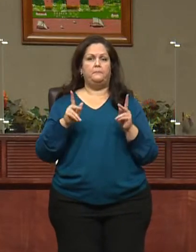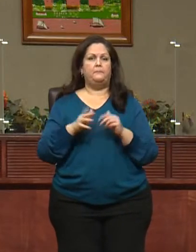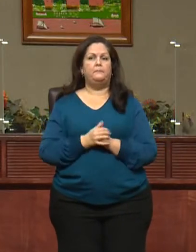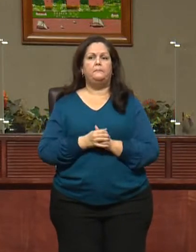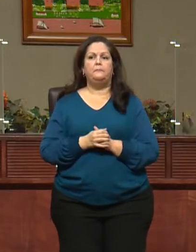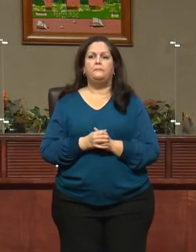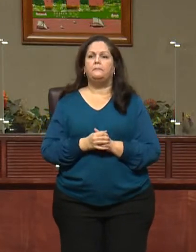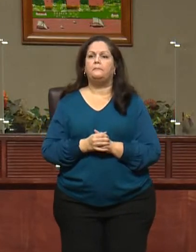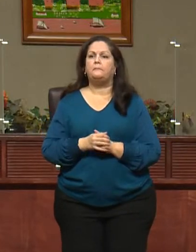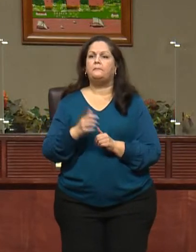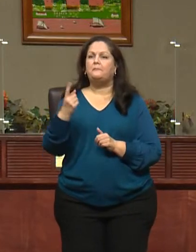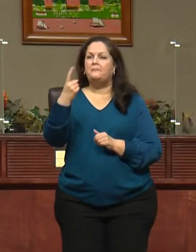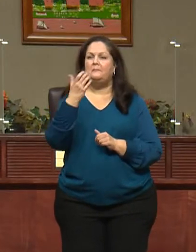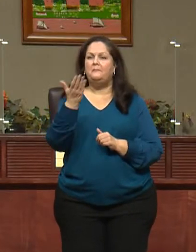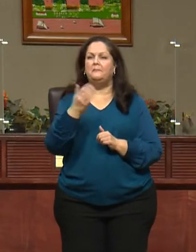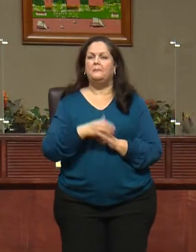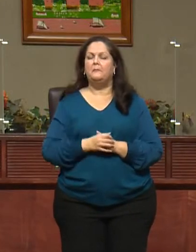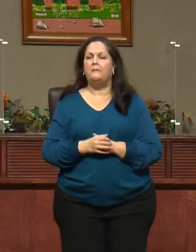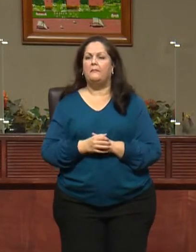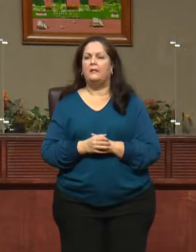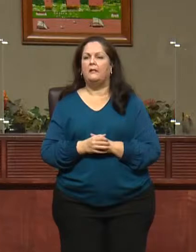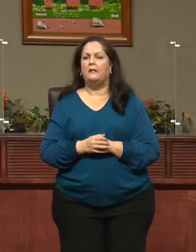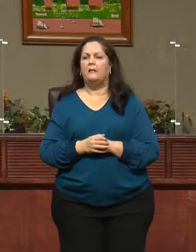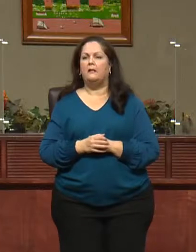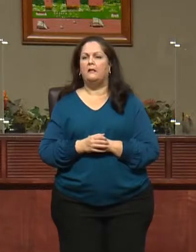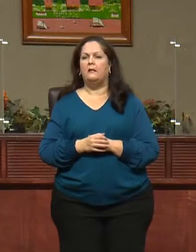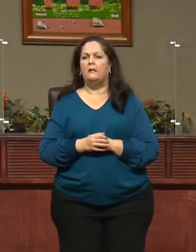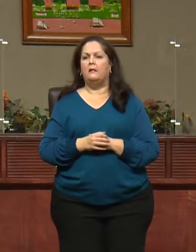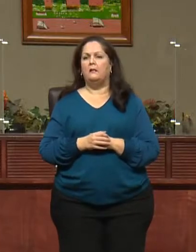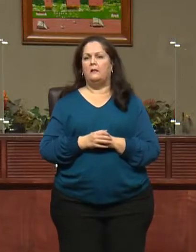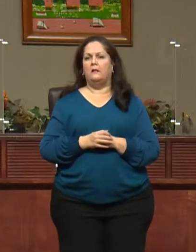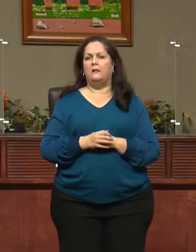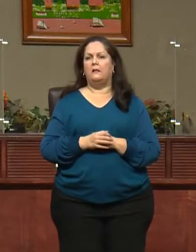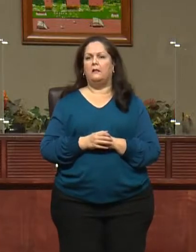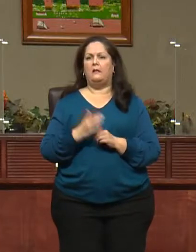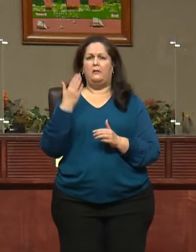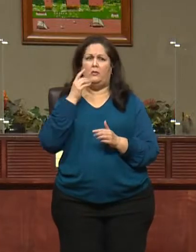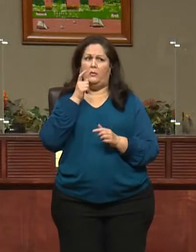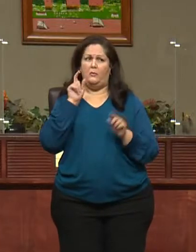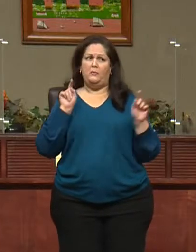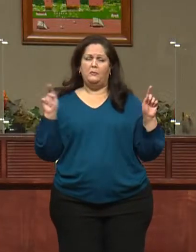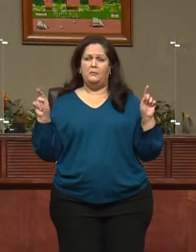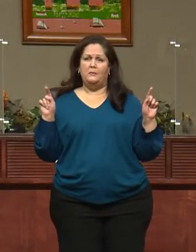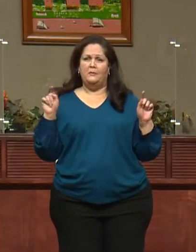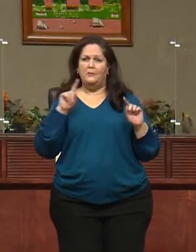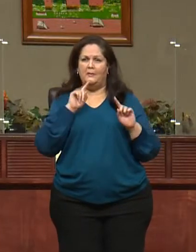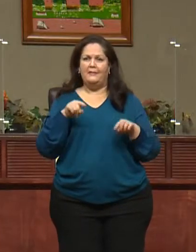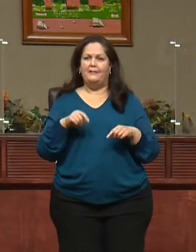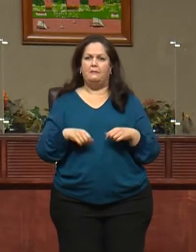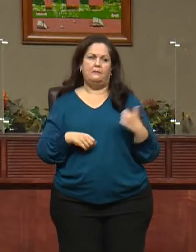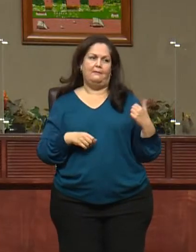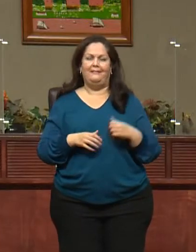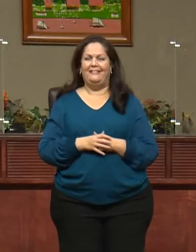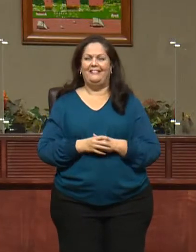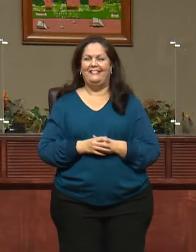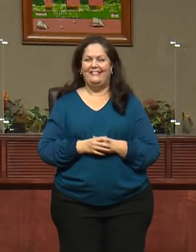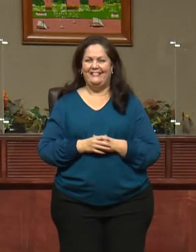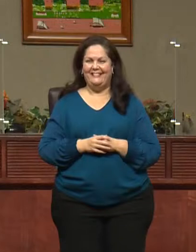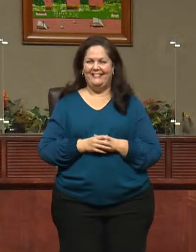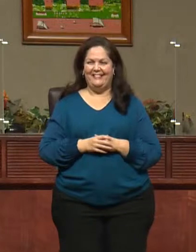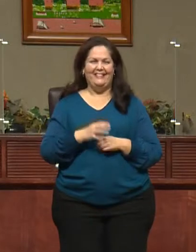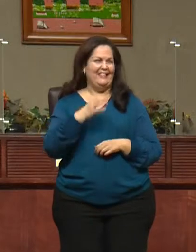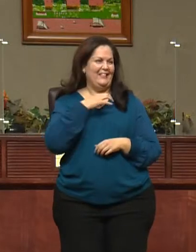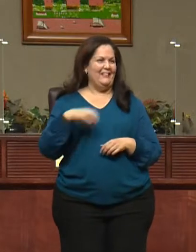Okay, where are we? Questions? This is Sharon Stone with News 13. I'm not sure who the best one to answer is. You talked about, Mayor